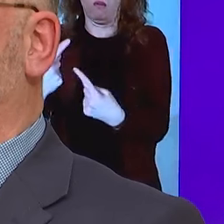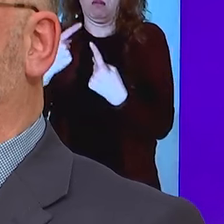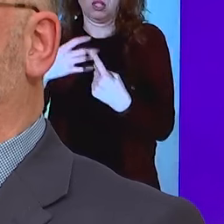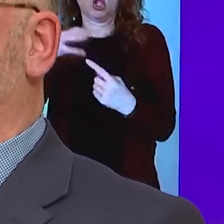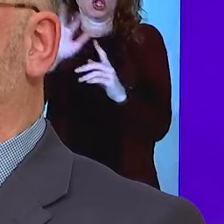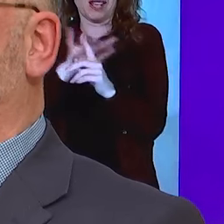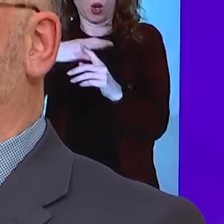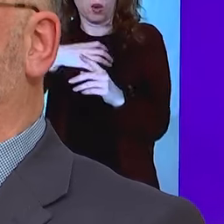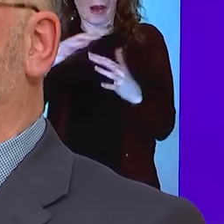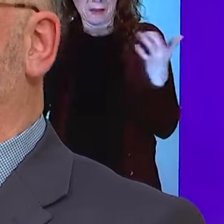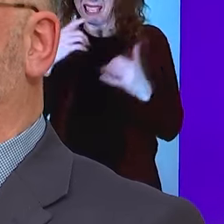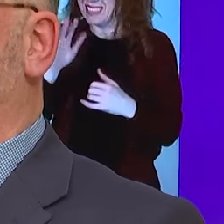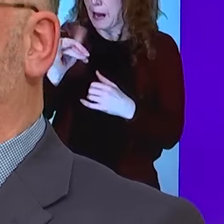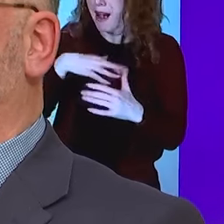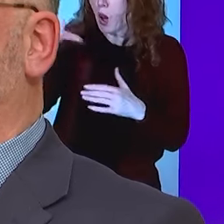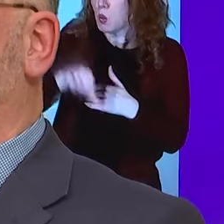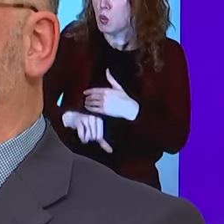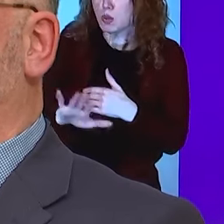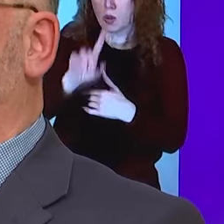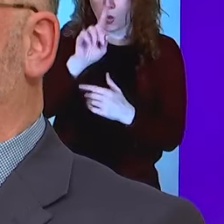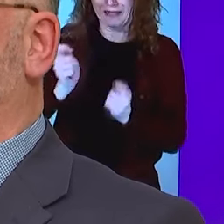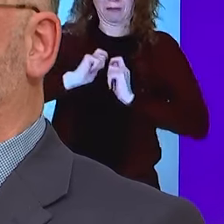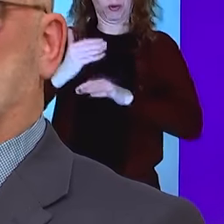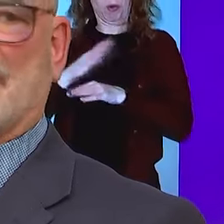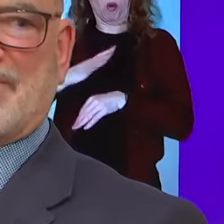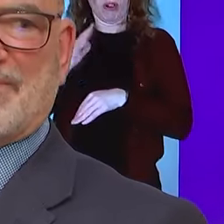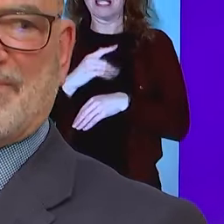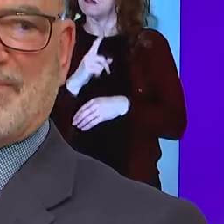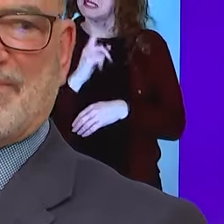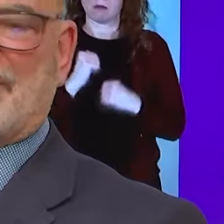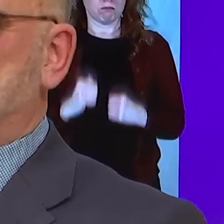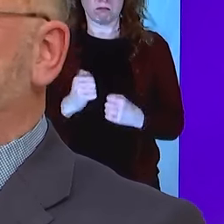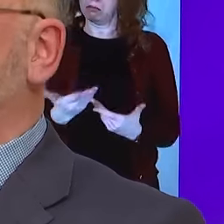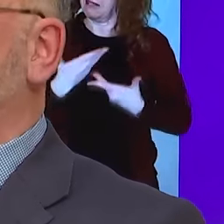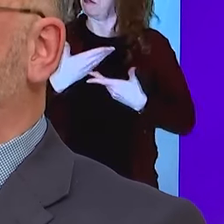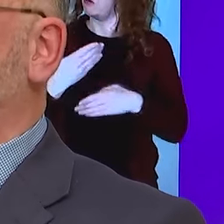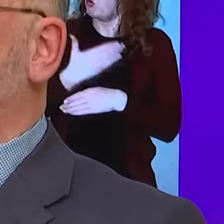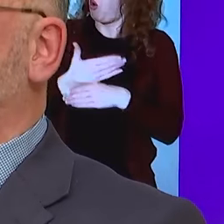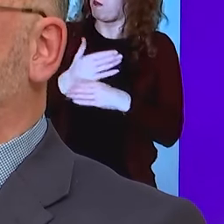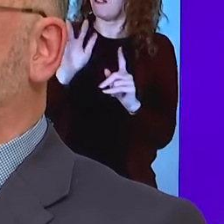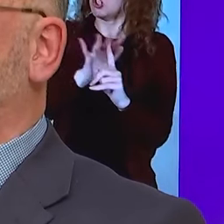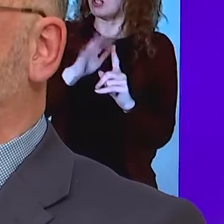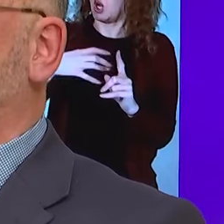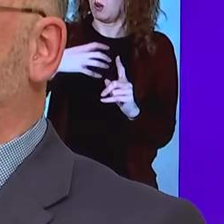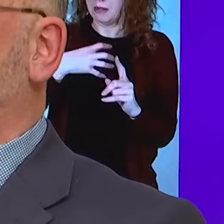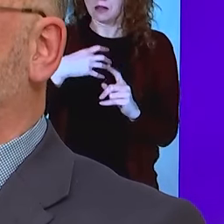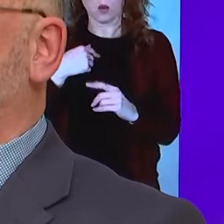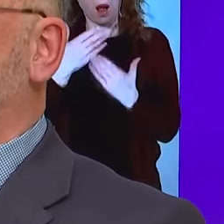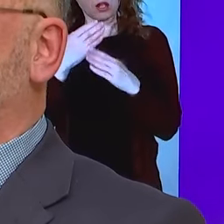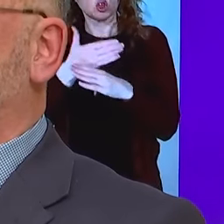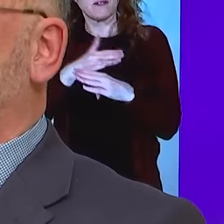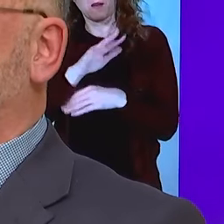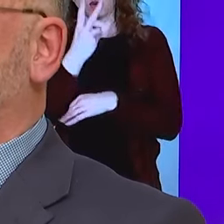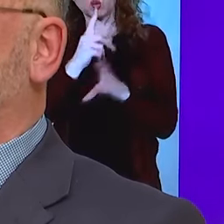like, what's going to happen? But he nonetheless appointed me to that, and so I served for nearly 2 years as